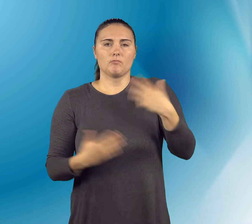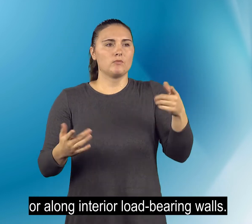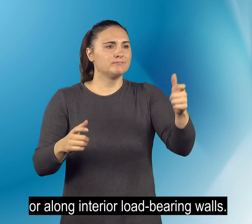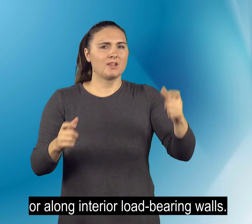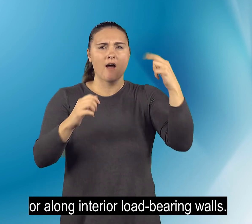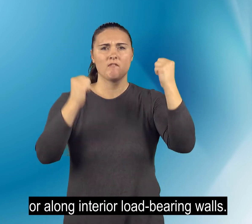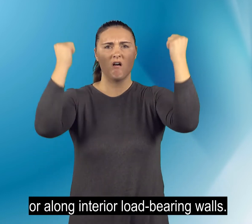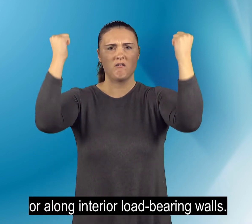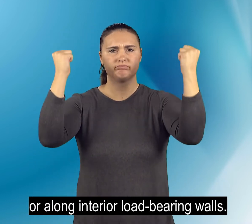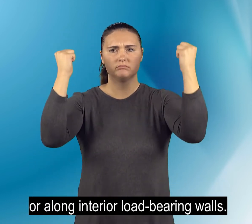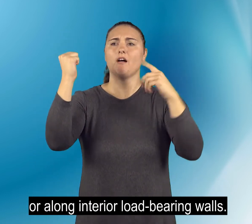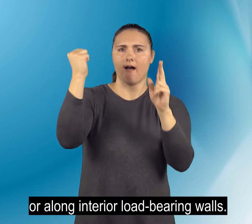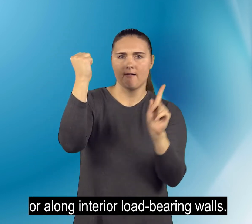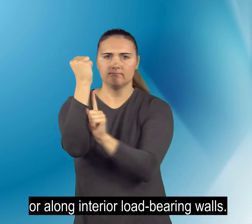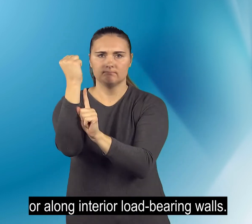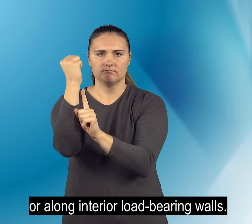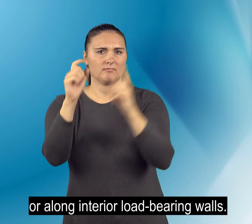along interior load-bearing walls.